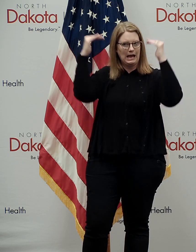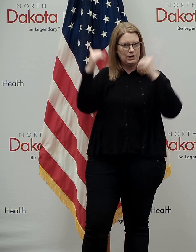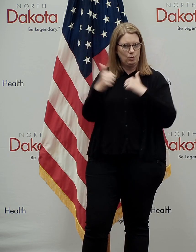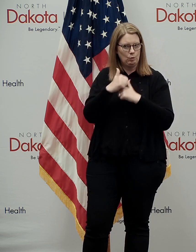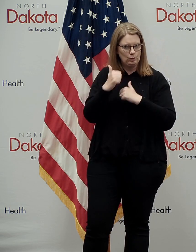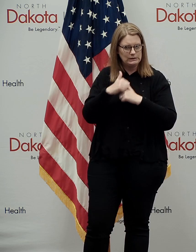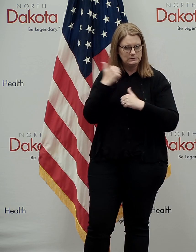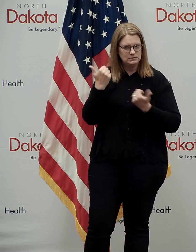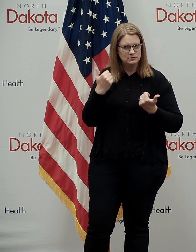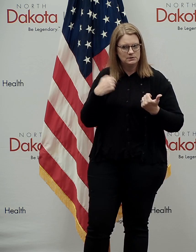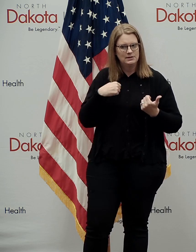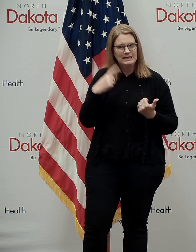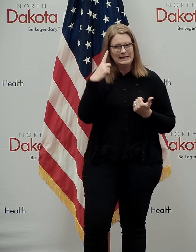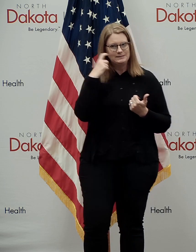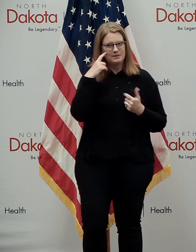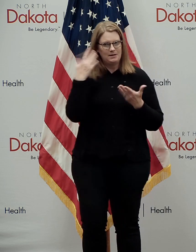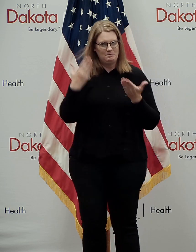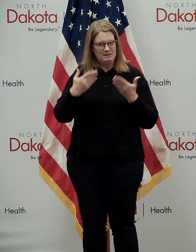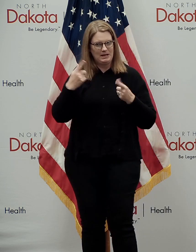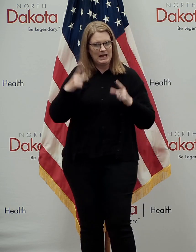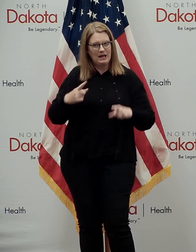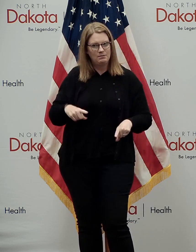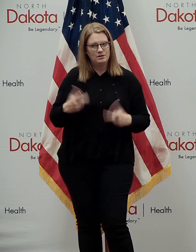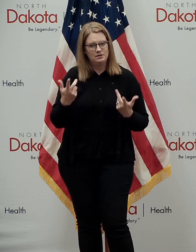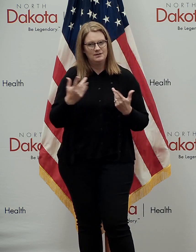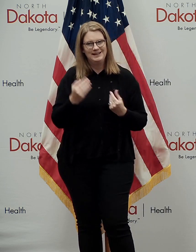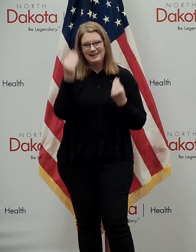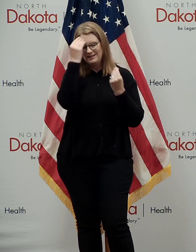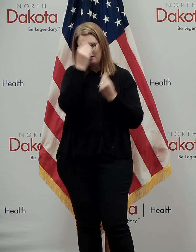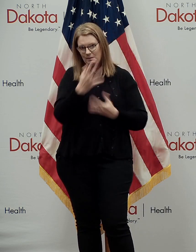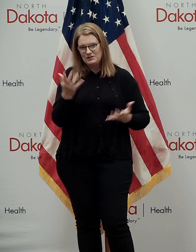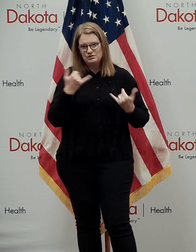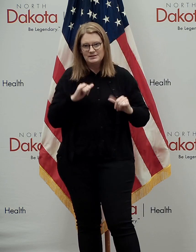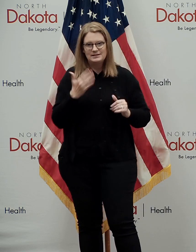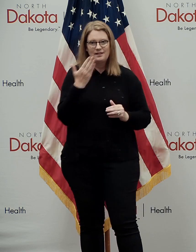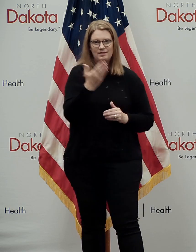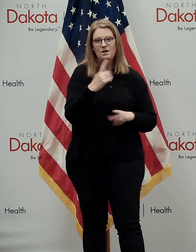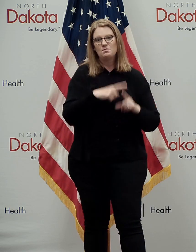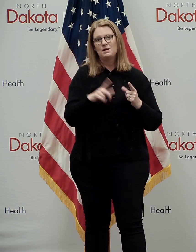that may be the case. The data is still out there, but I suspect that that's the case.